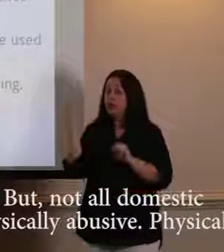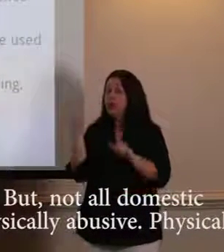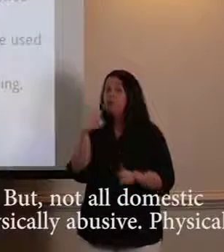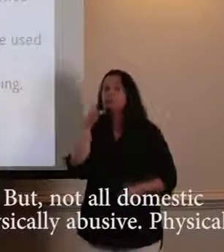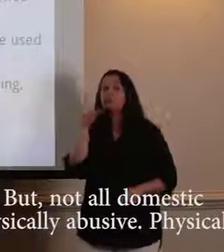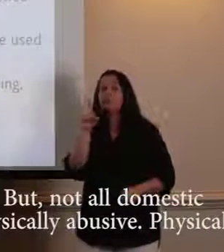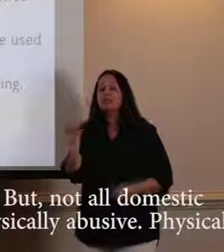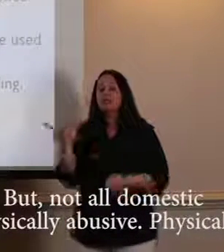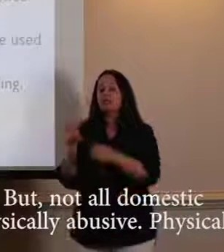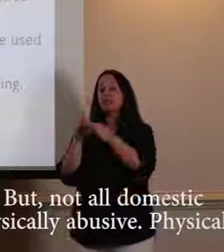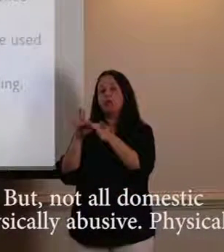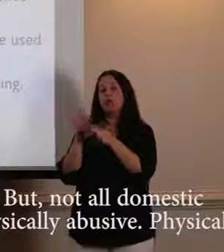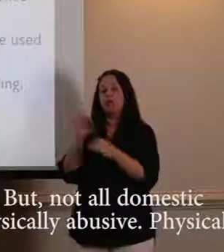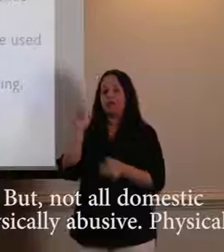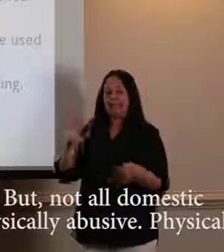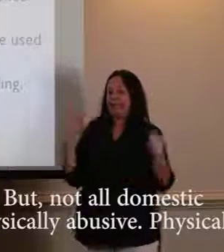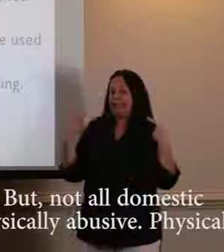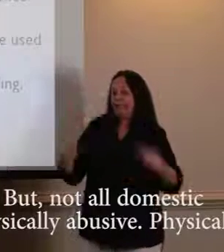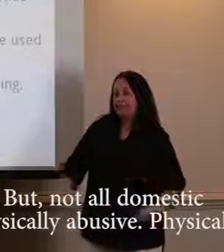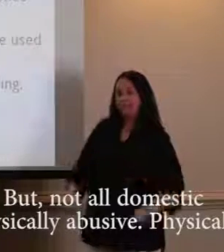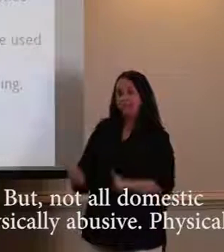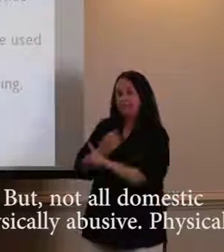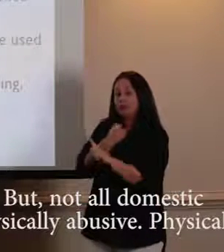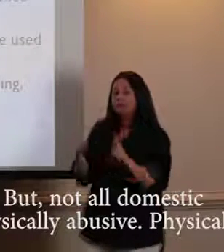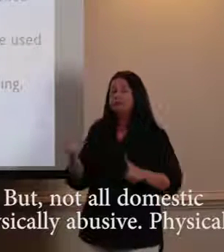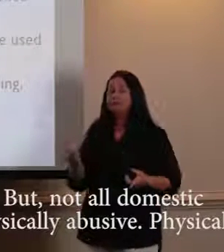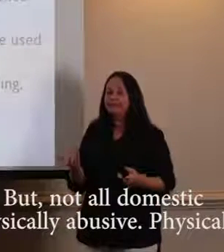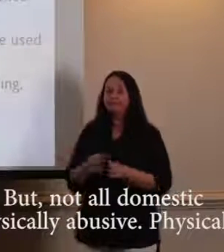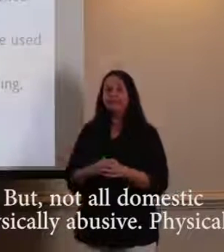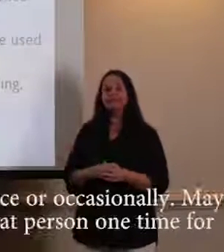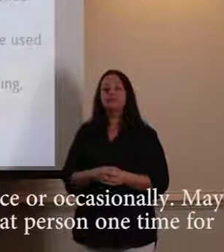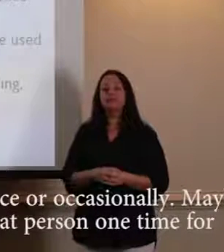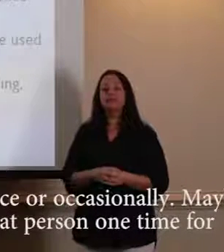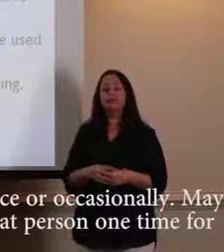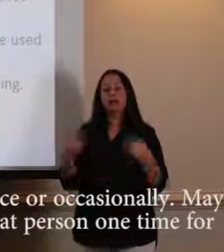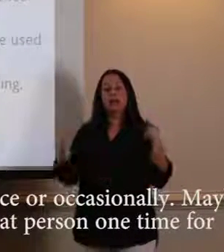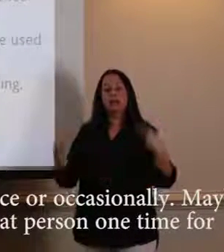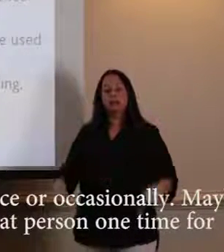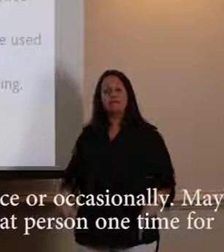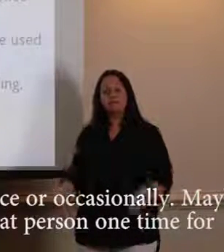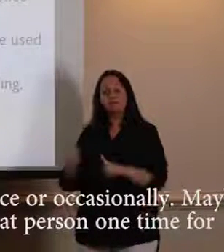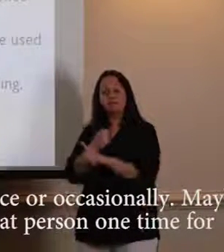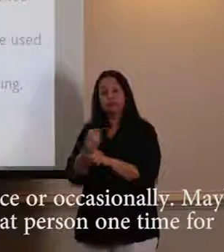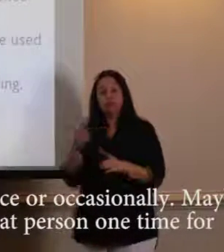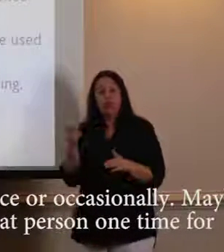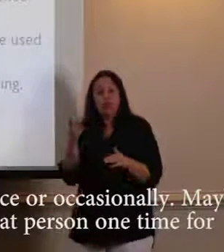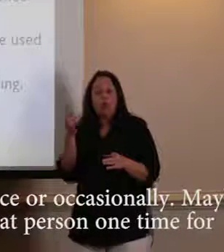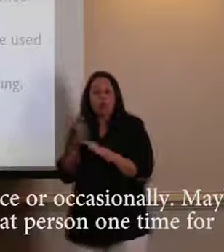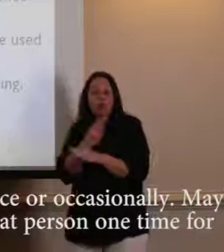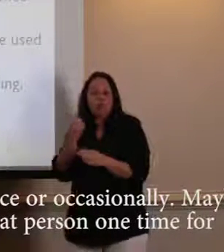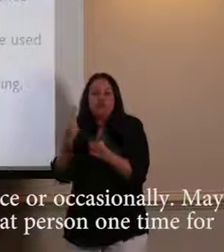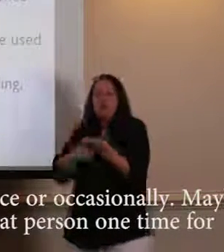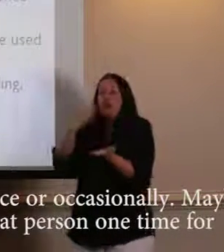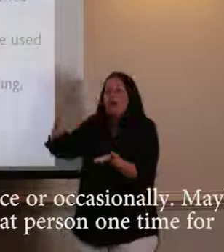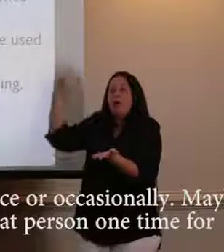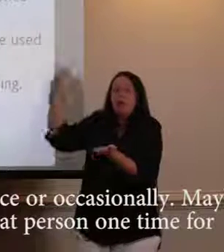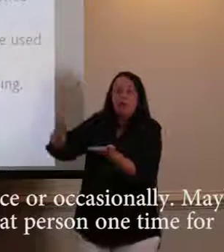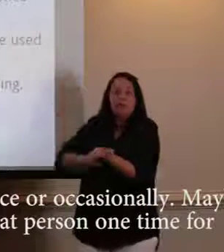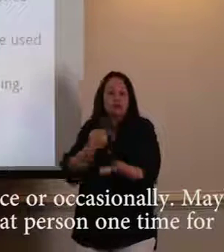violence relationships are physically abusive. Physical violence may only be used once or occasionally. Maybe